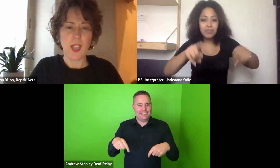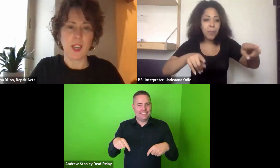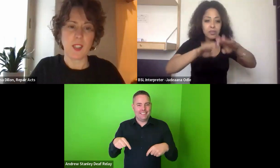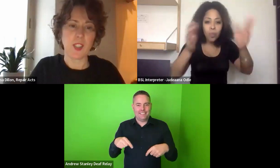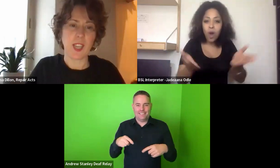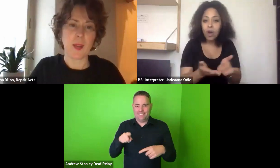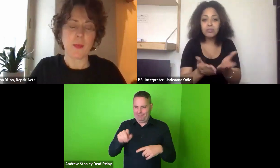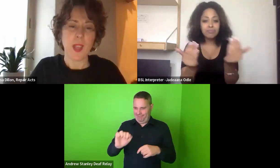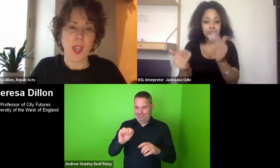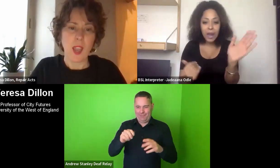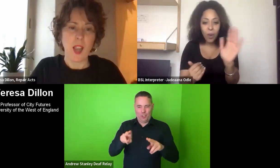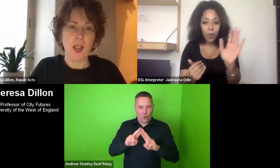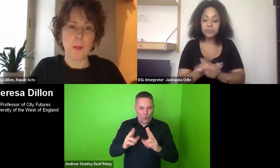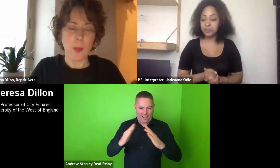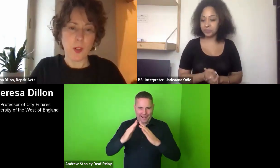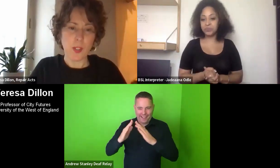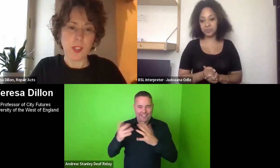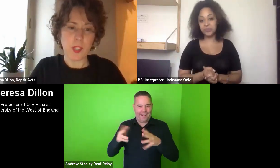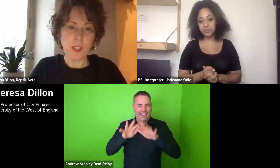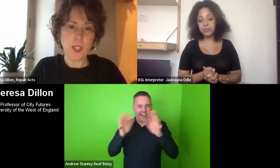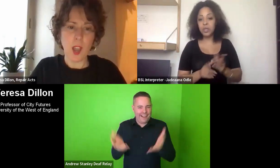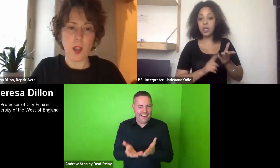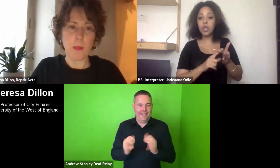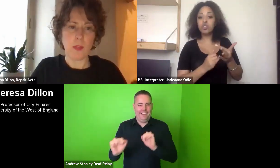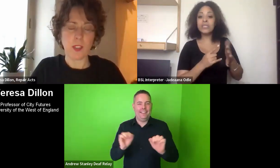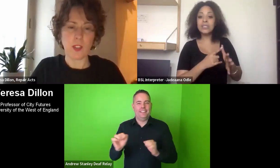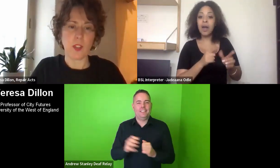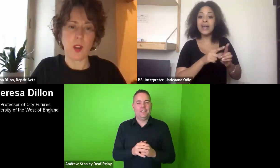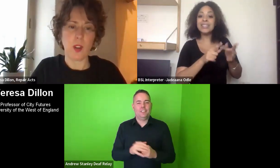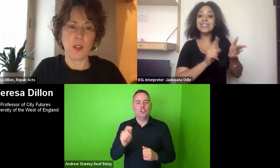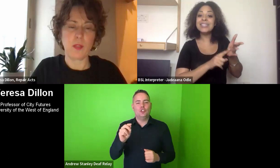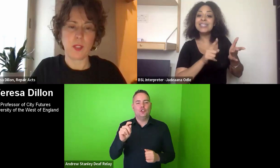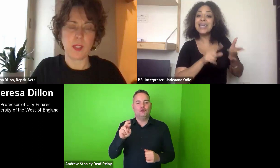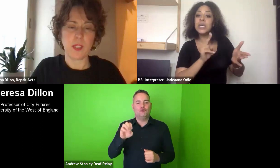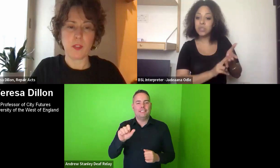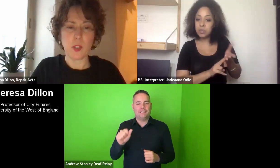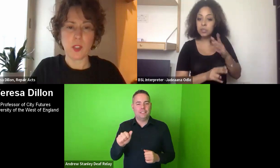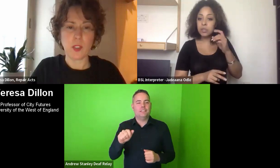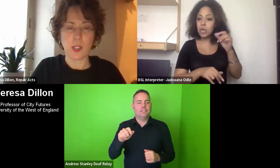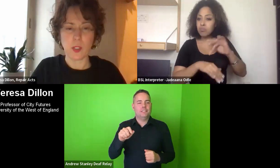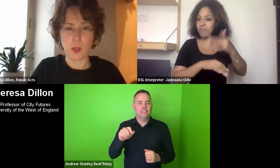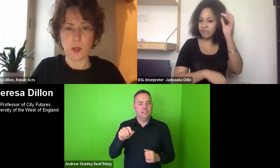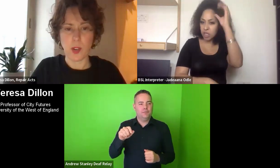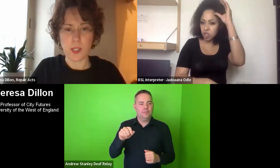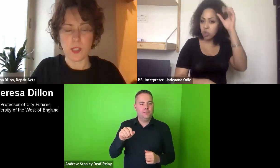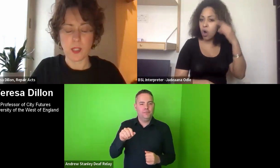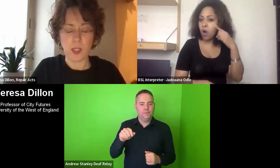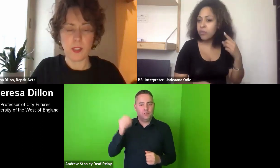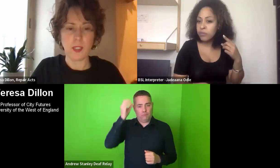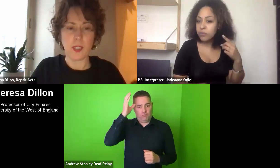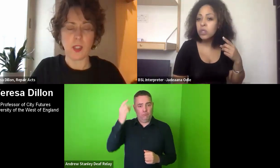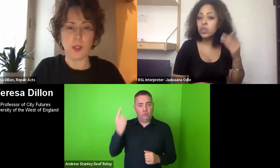world today. I'm Teresa Dillon. I'm Professor of City Futures at the School of Art